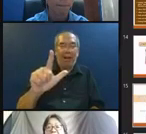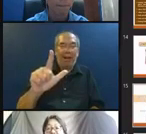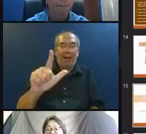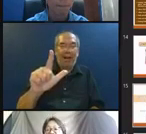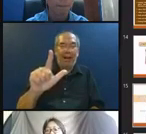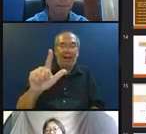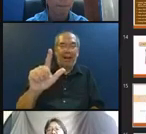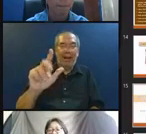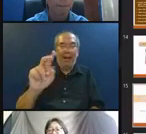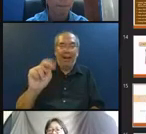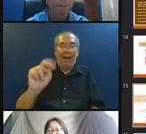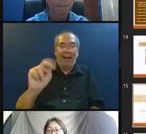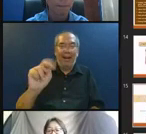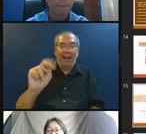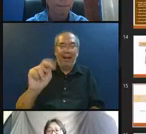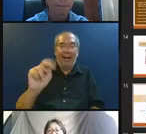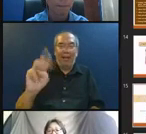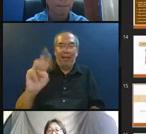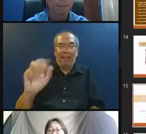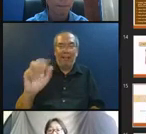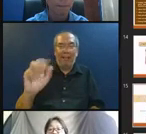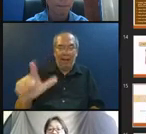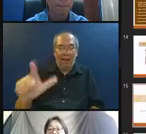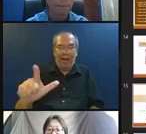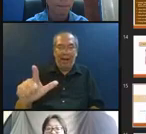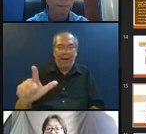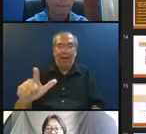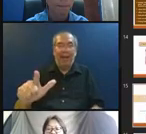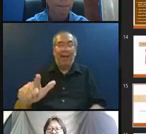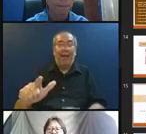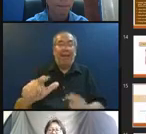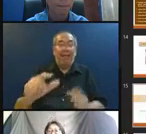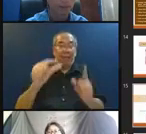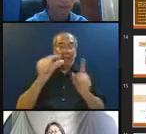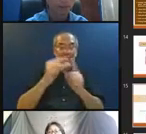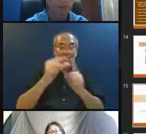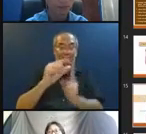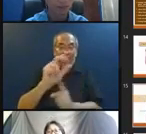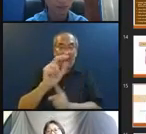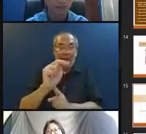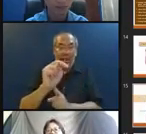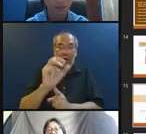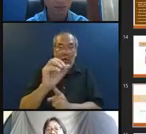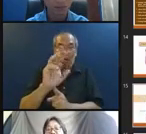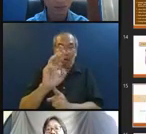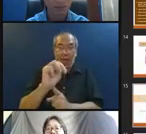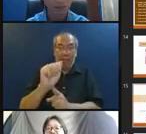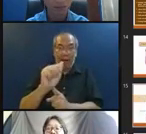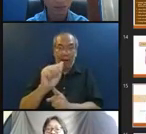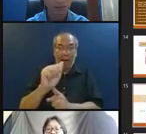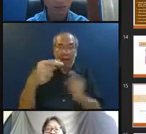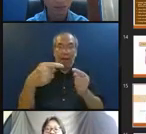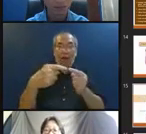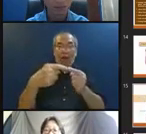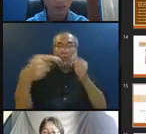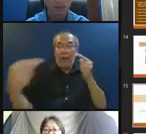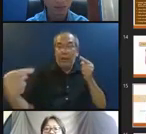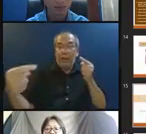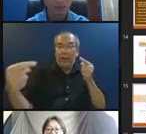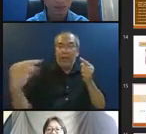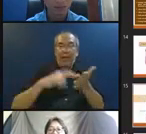Just that there's one term, you use normal people. Okay, these terms that in our community we don't use